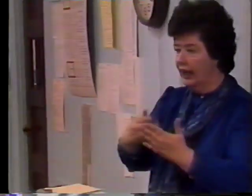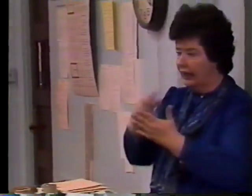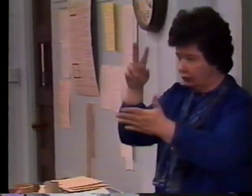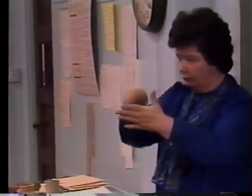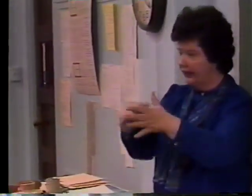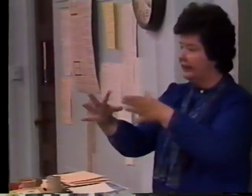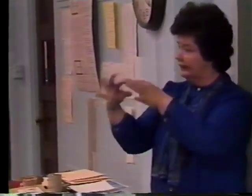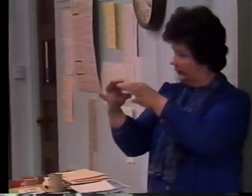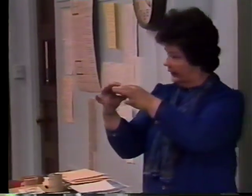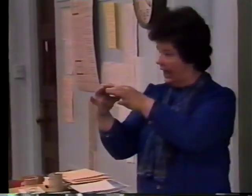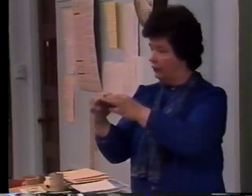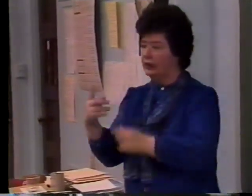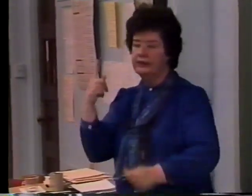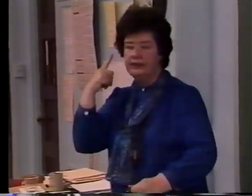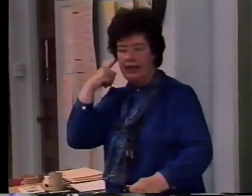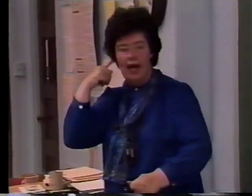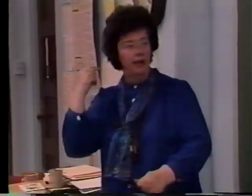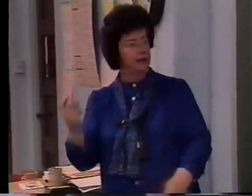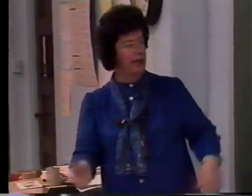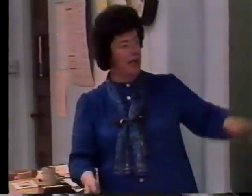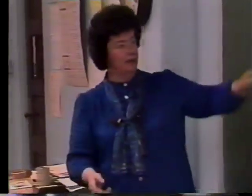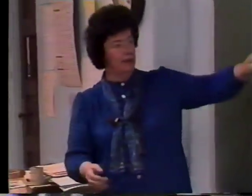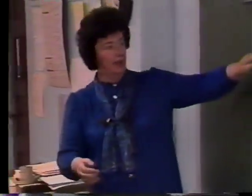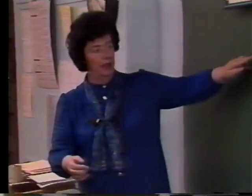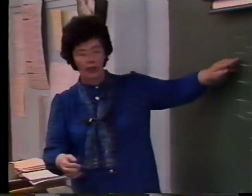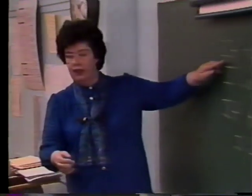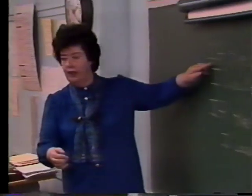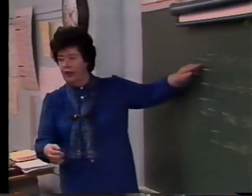Let's read this together and see how it sounds.